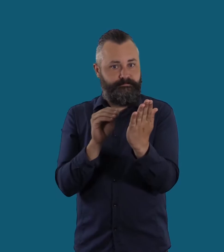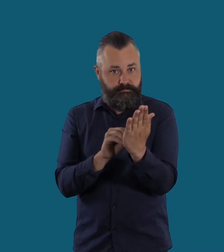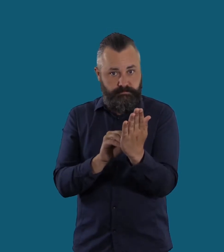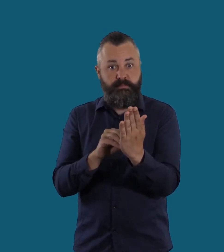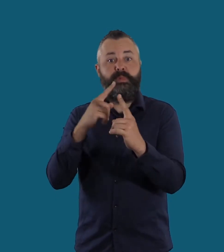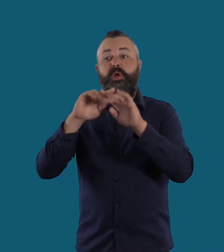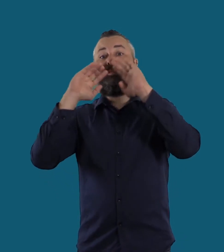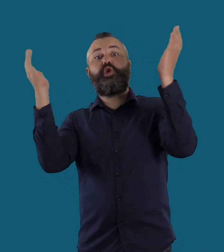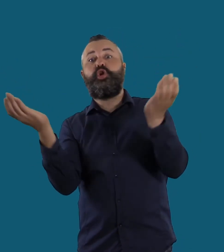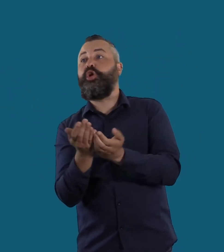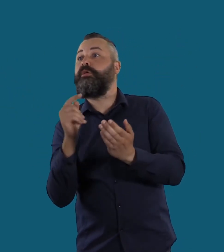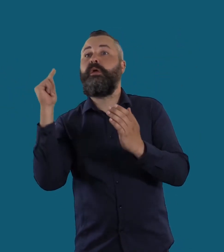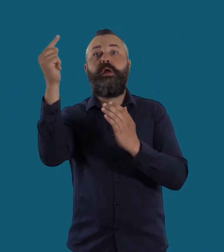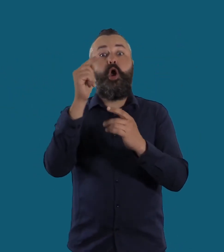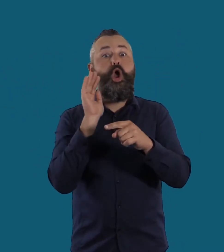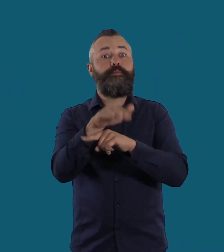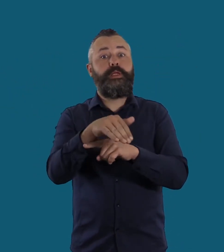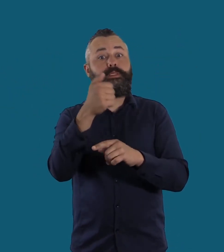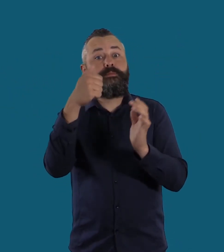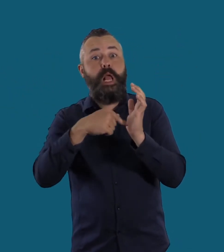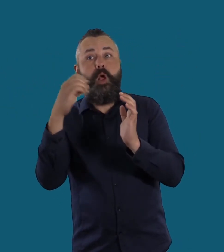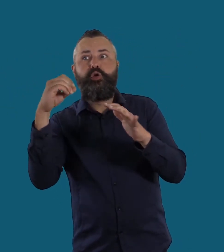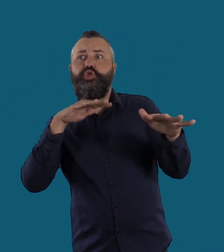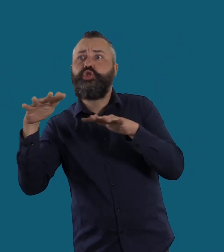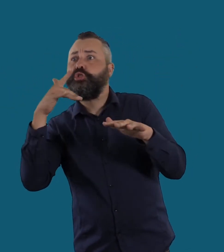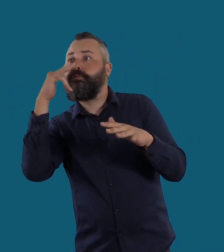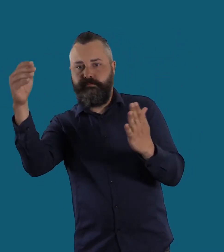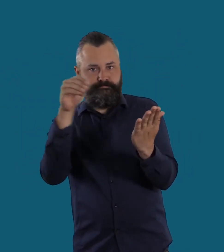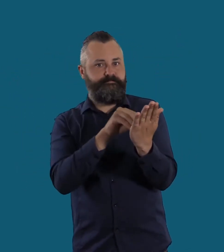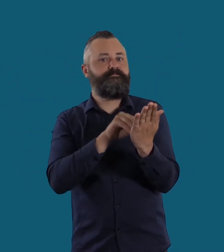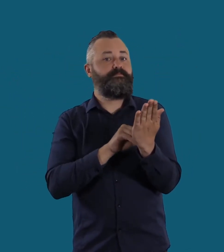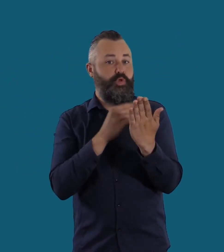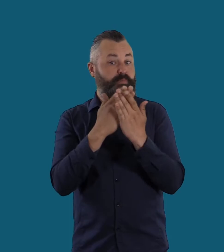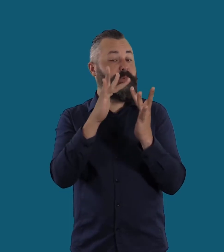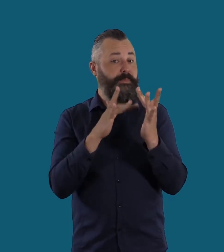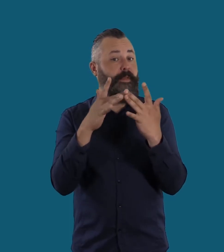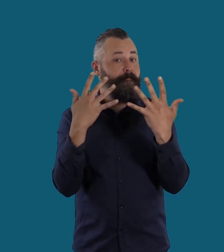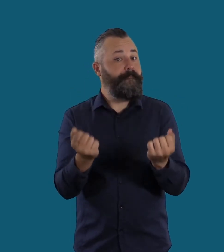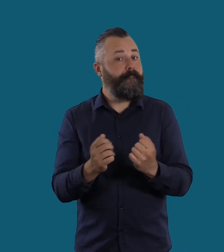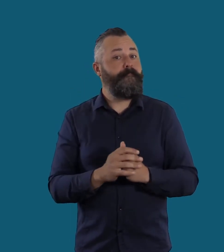Earthquakes occur anywhere in the world with a magnitude of 6 or greater are also catalogued and published on the Geoscience Australia